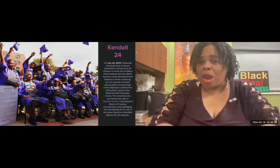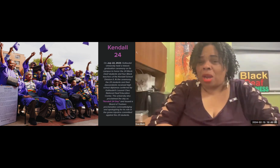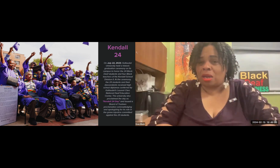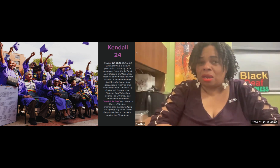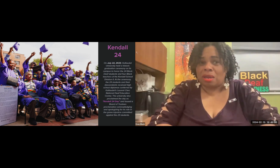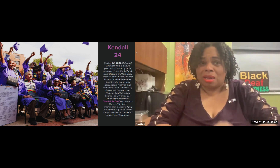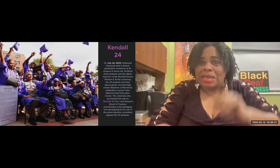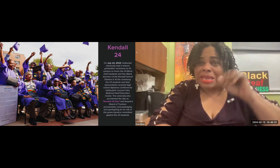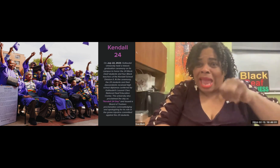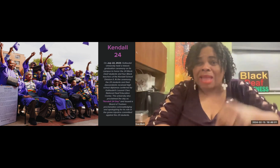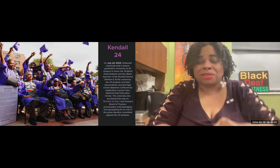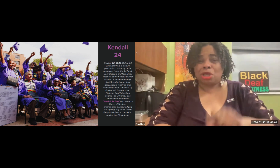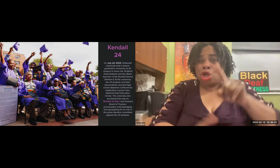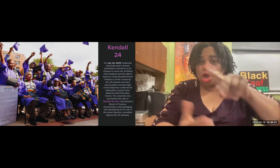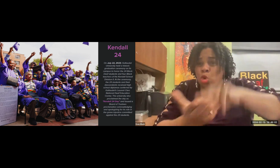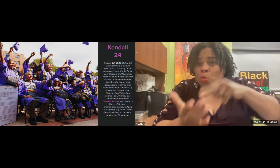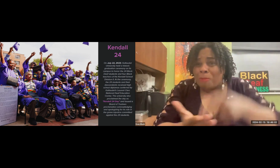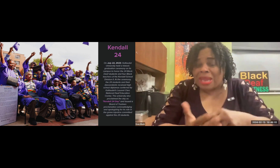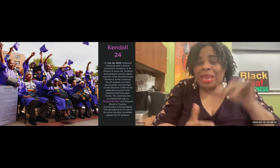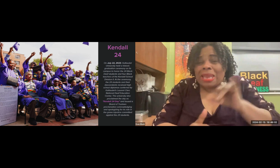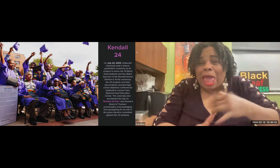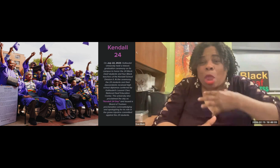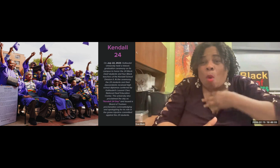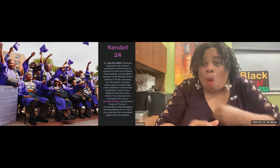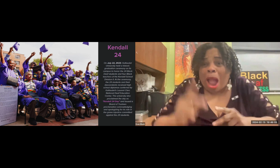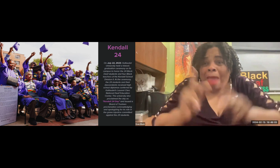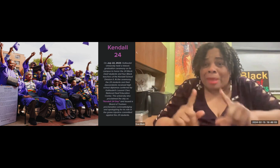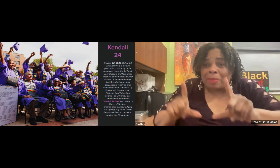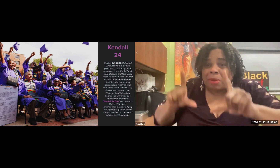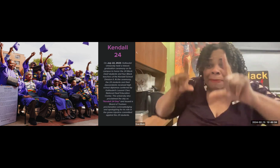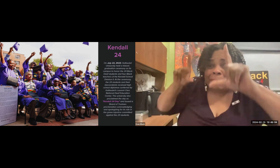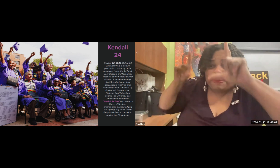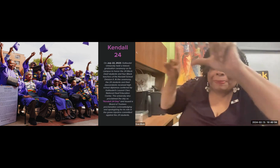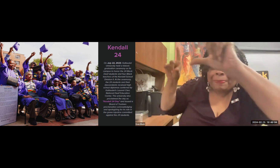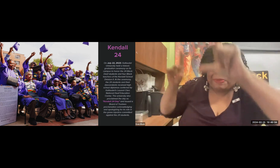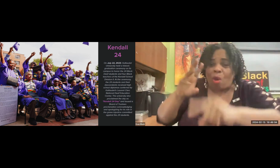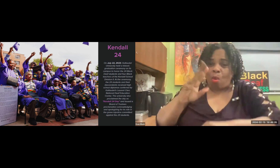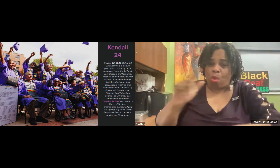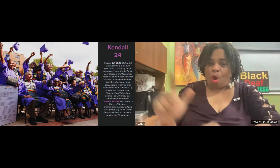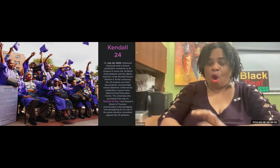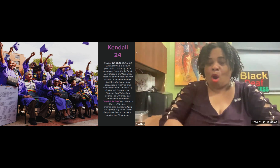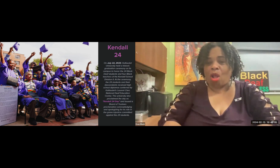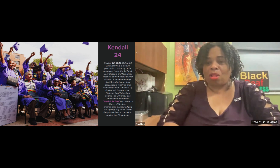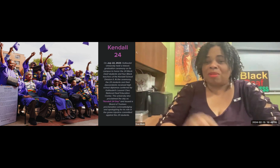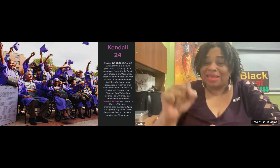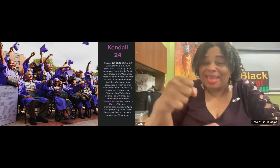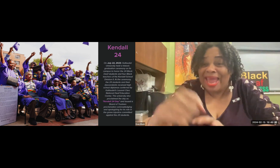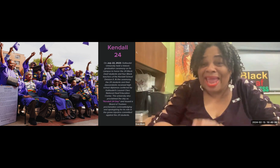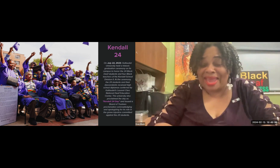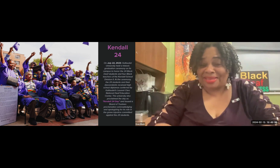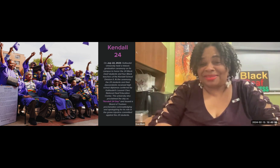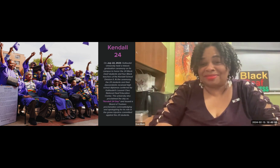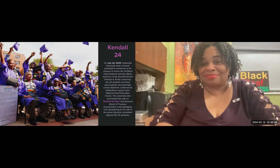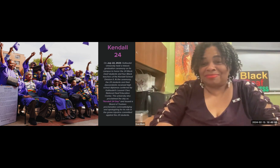I'm going to get a real high school diploma? And we assured them, yes. And they said, you mean like white people have, and I can put it on my